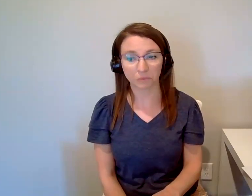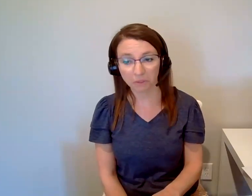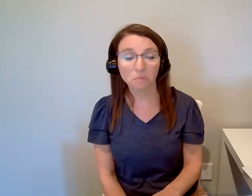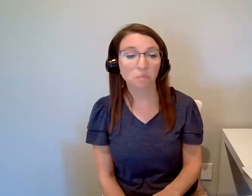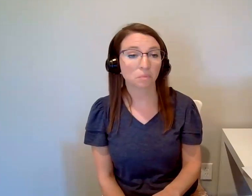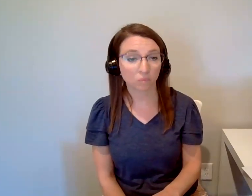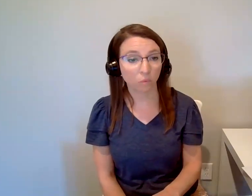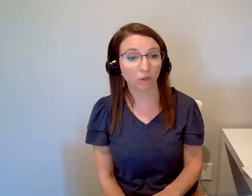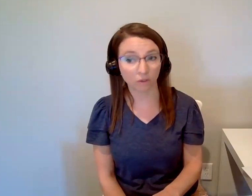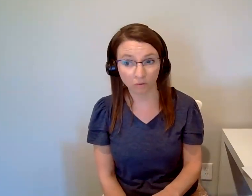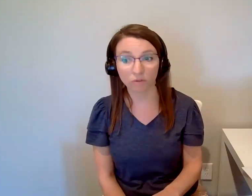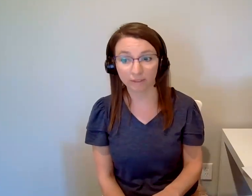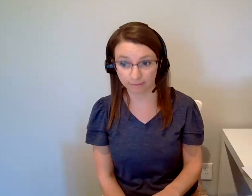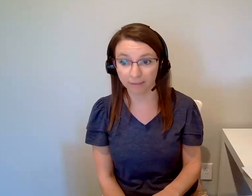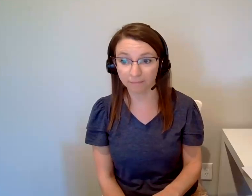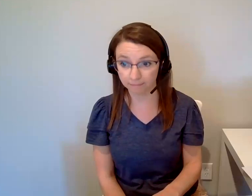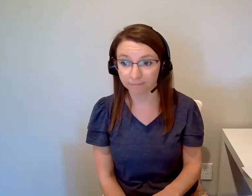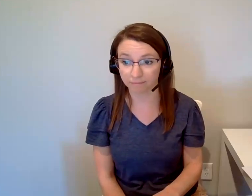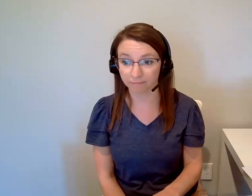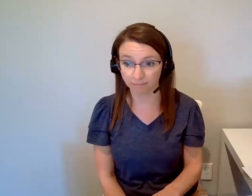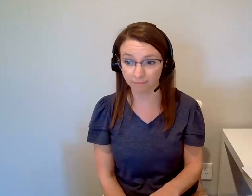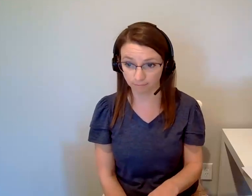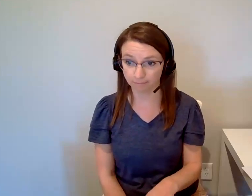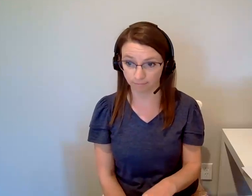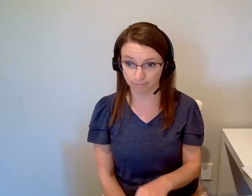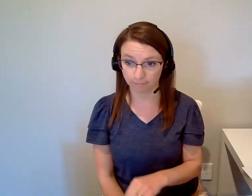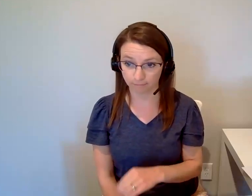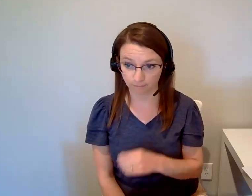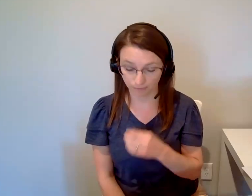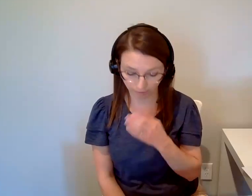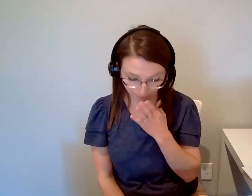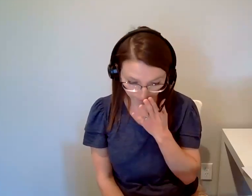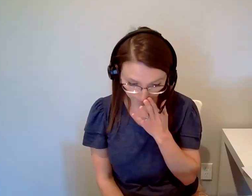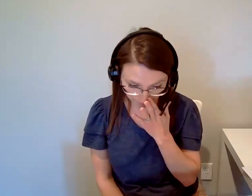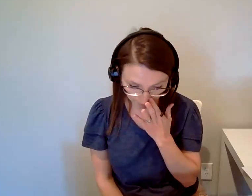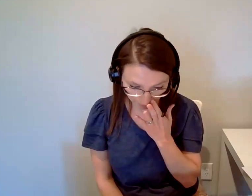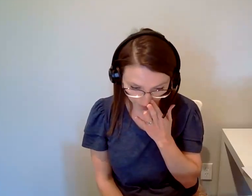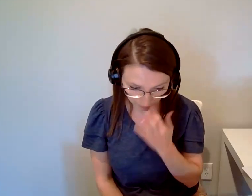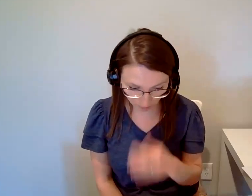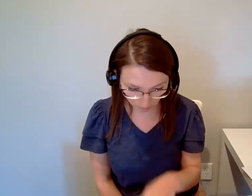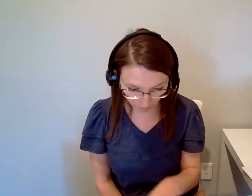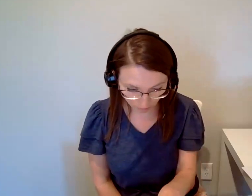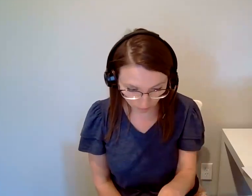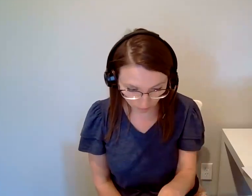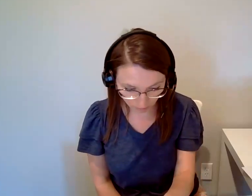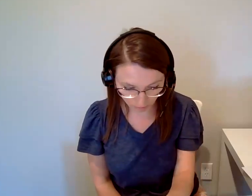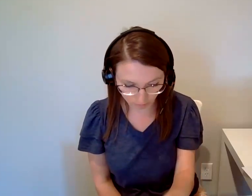Okay. Where are you learning sign? Mm-hmm. Yeah. Okay.